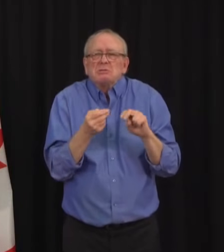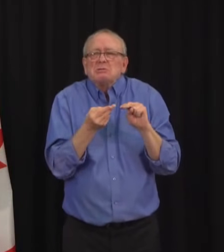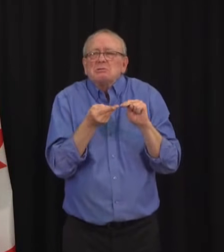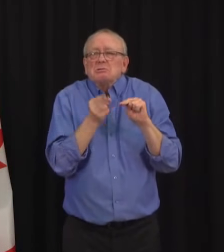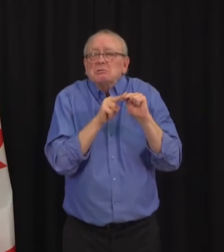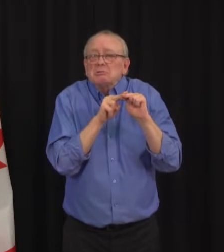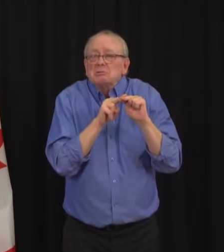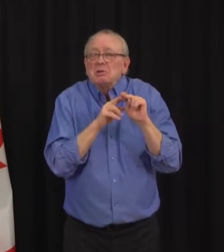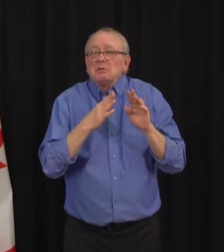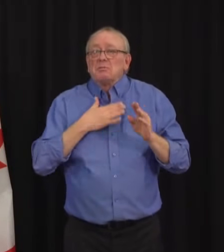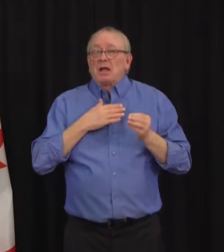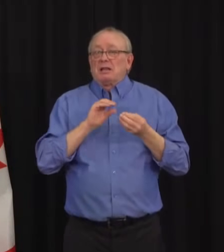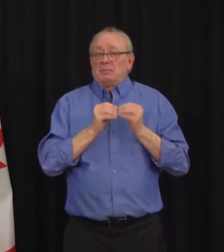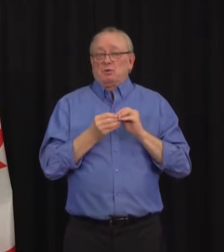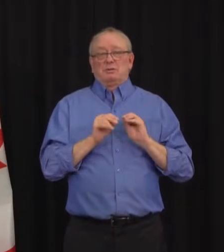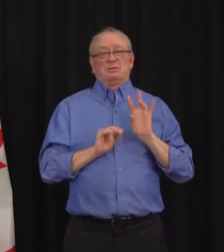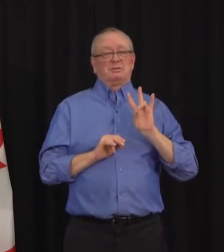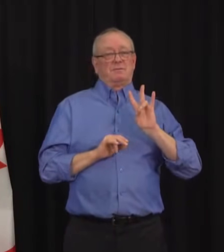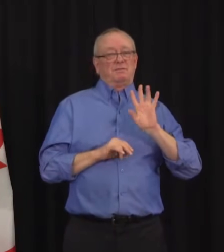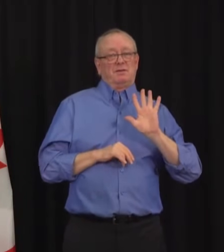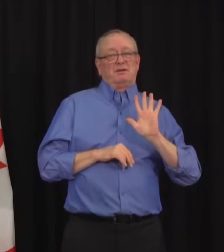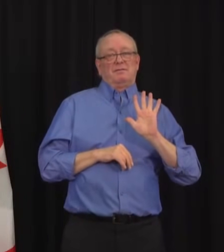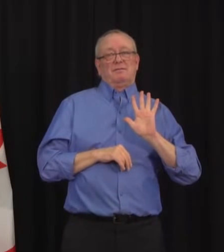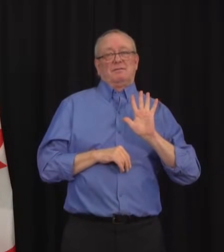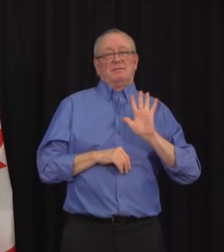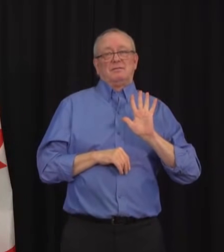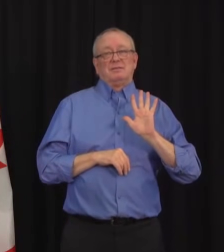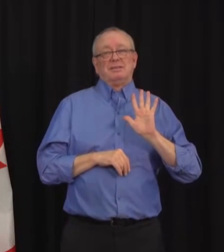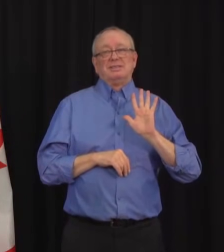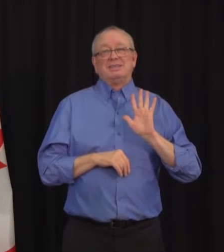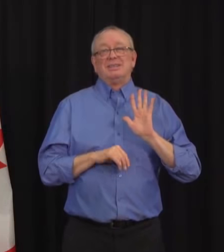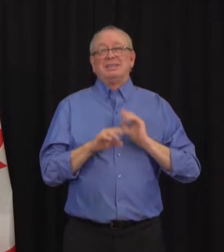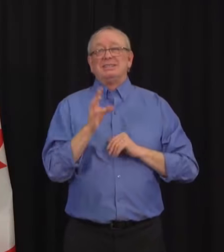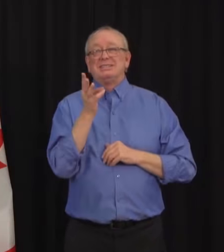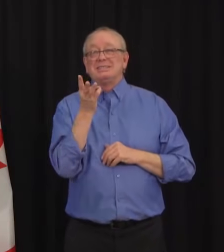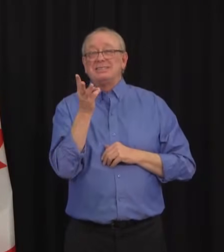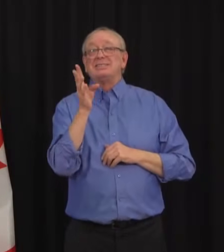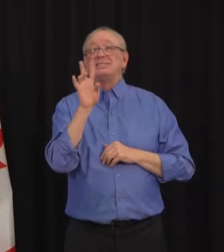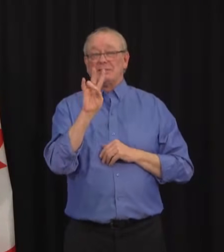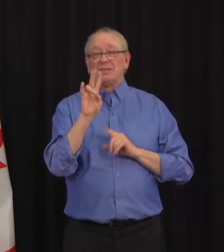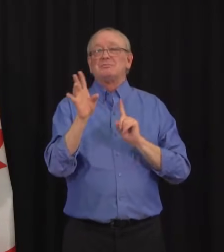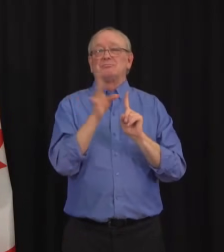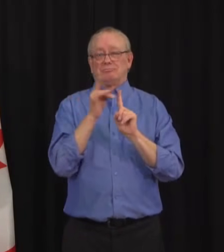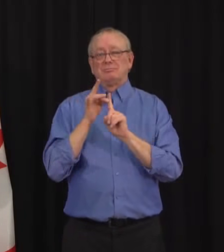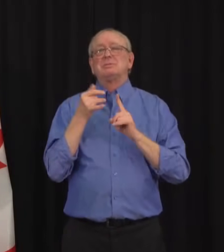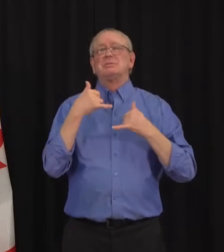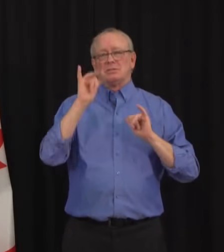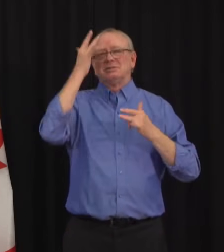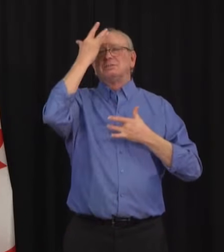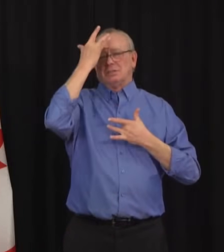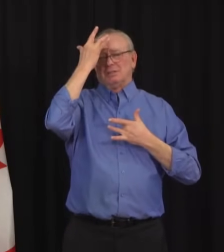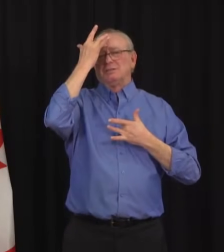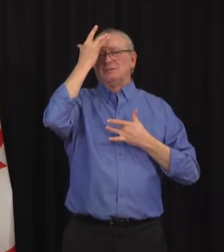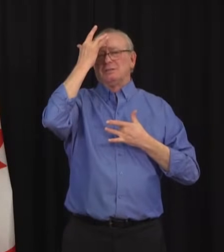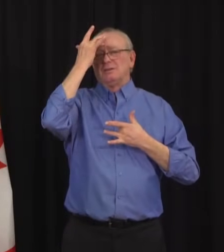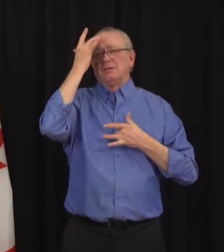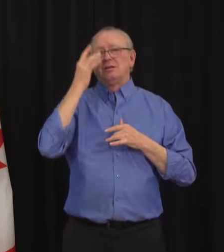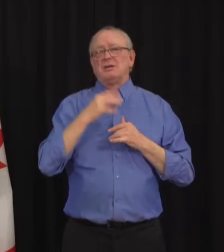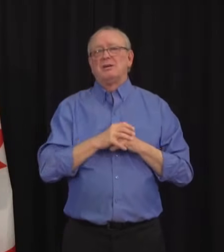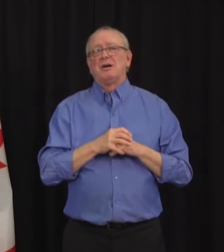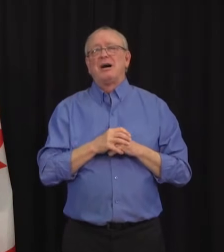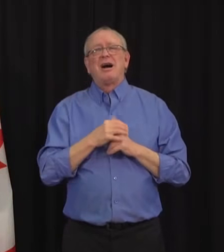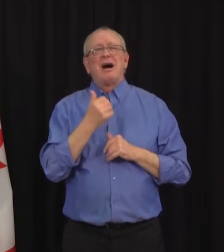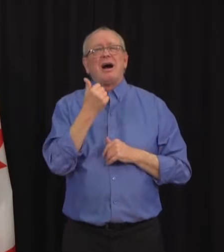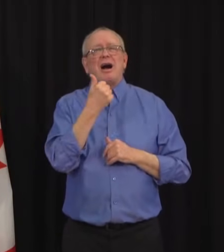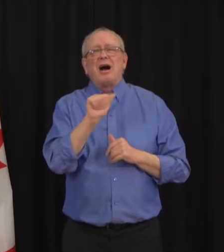total, 67 of which are currently active. So of course, any care home that is having large numbers of cases is